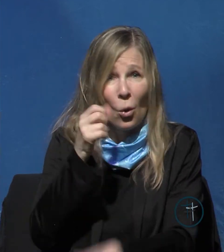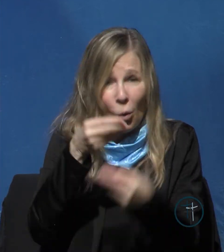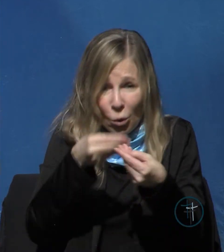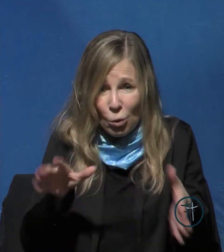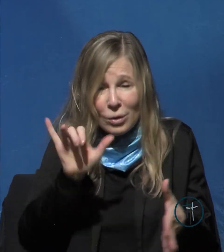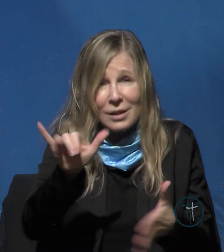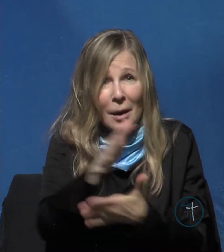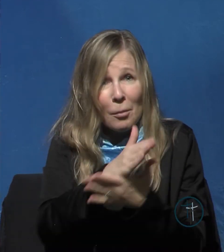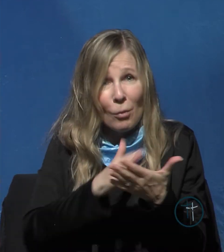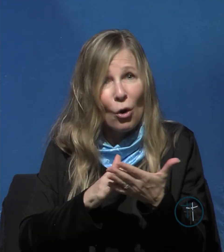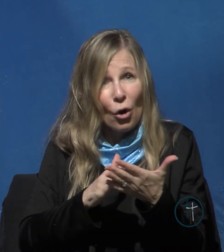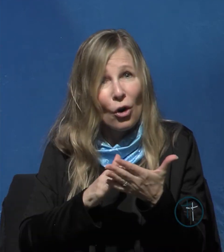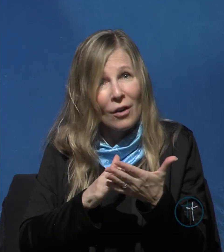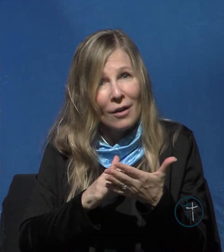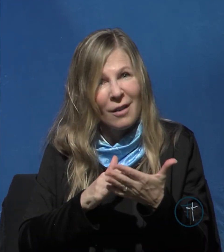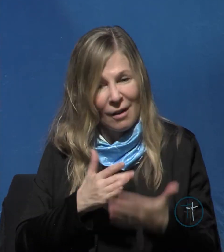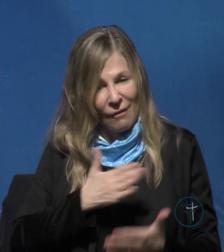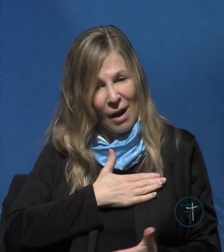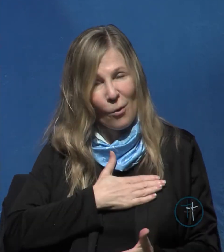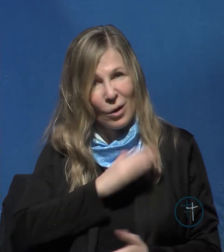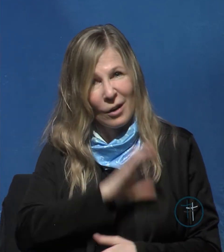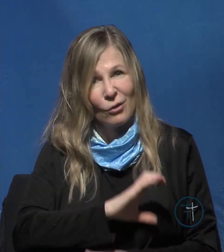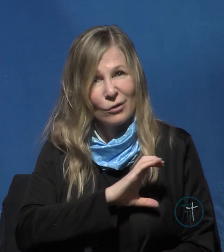that defaults towards selfishness.